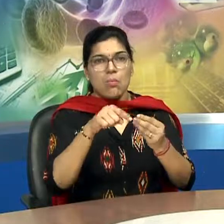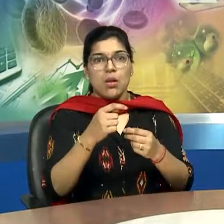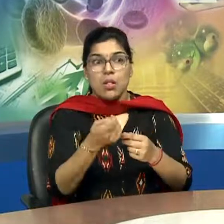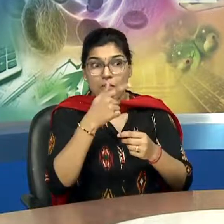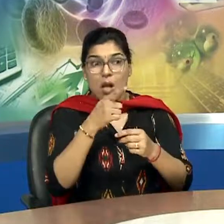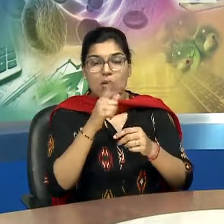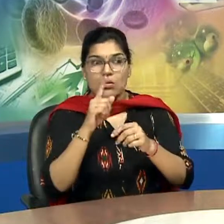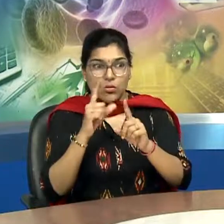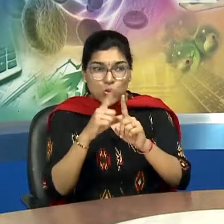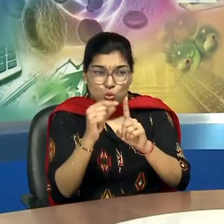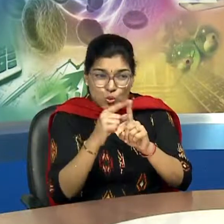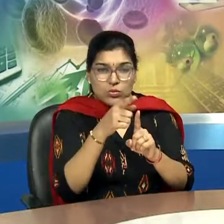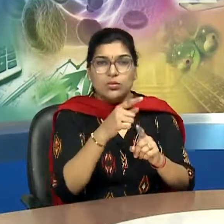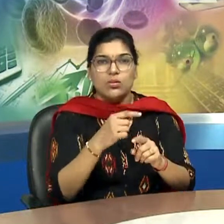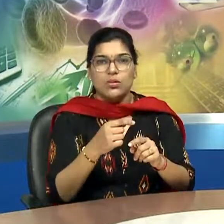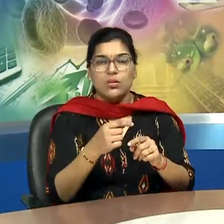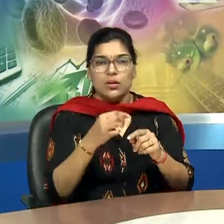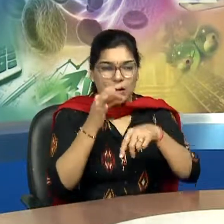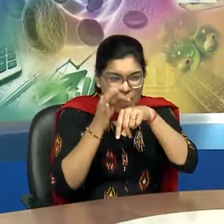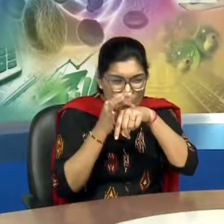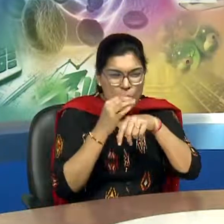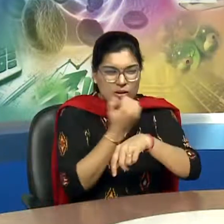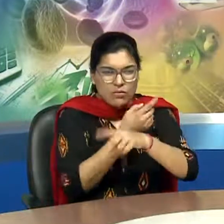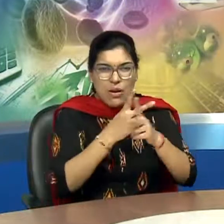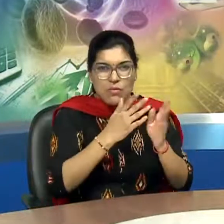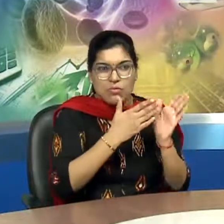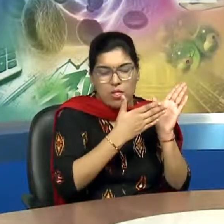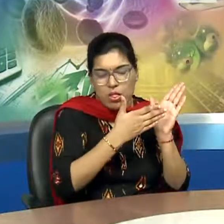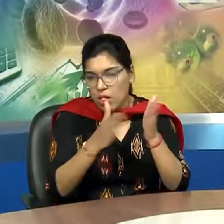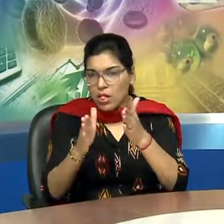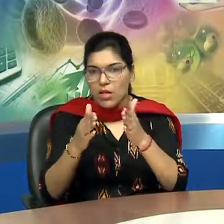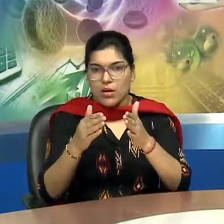but there are some patients who require other services as well,